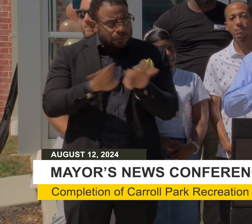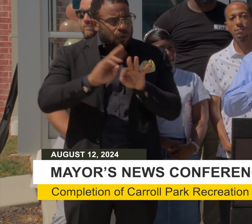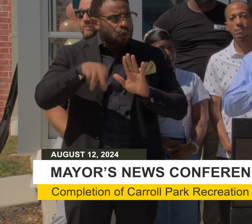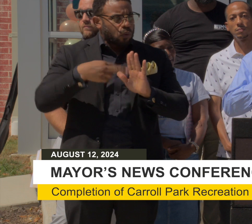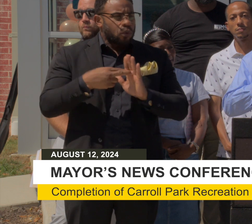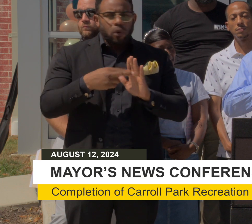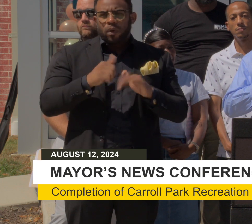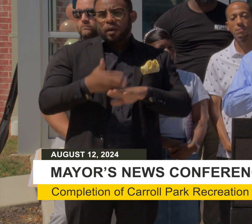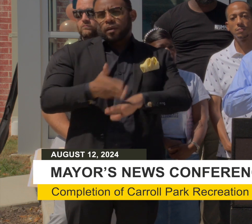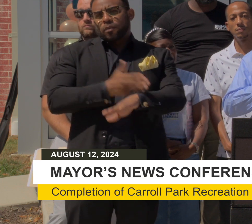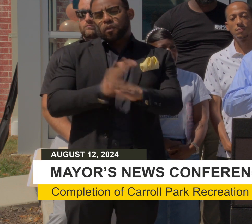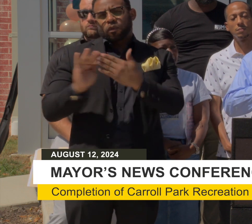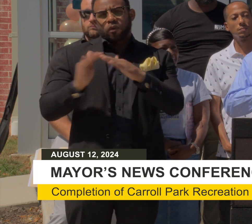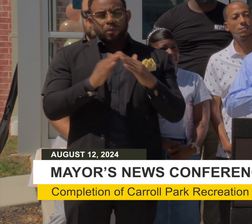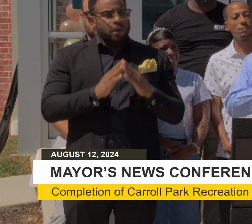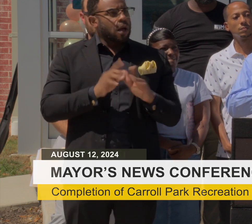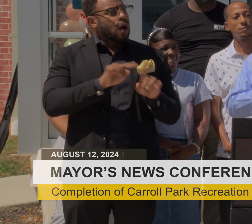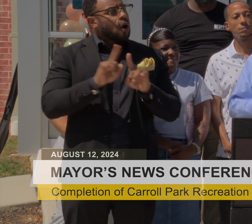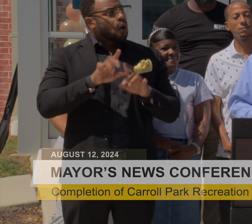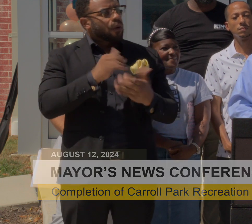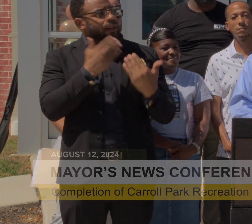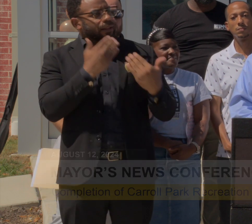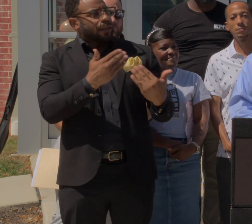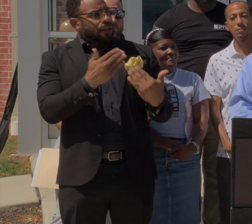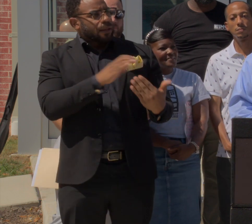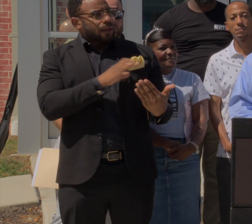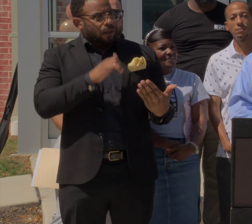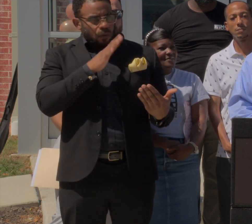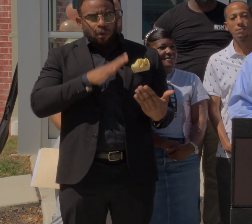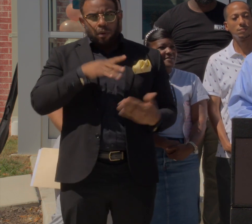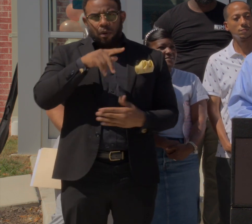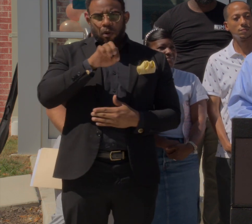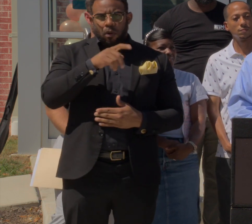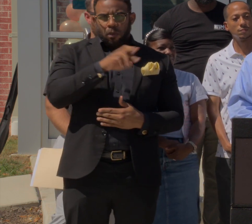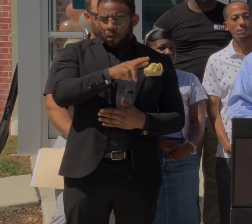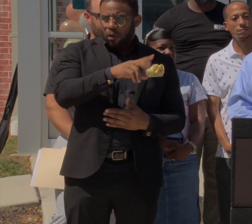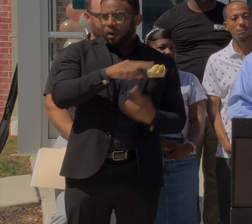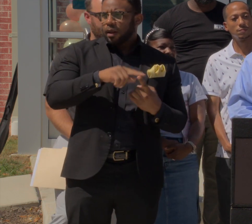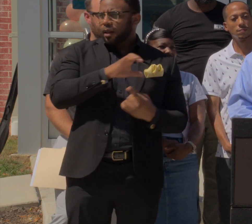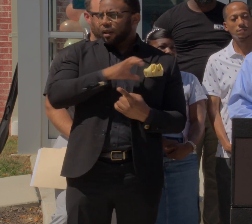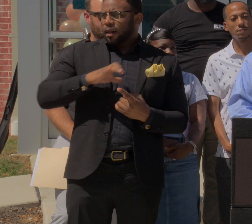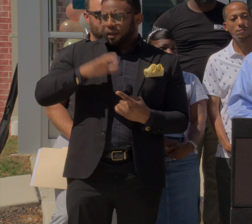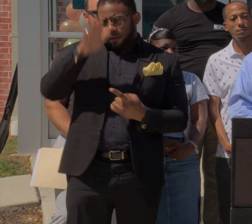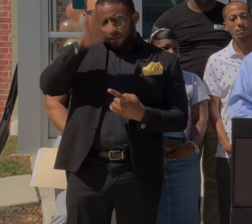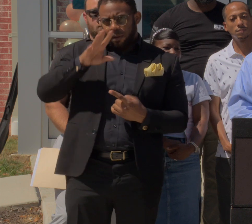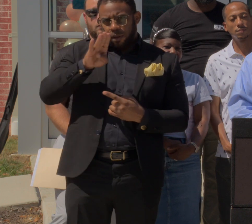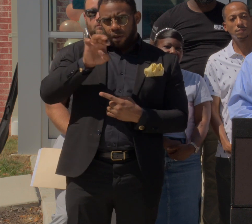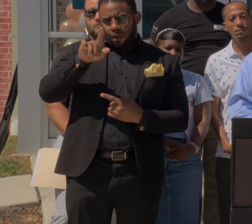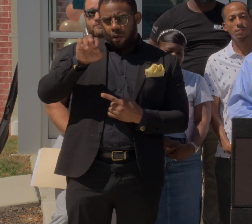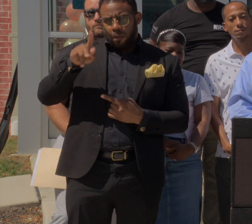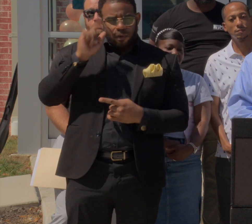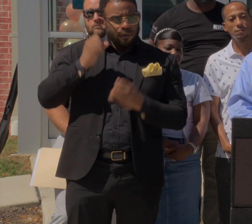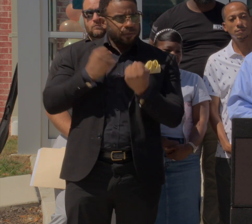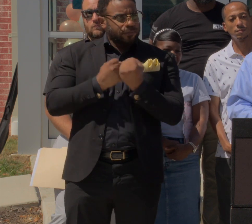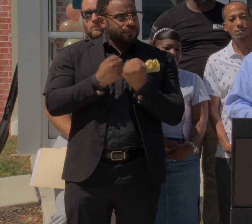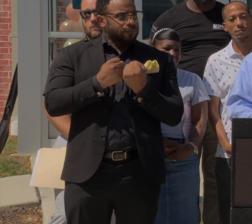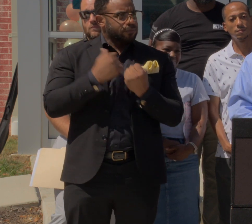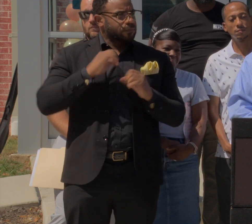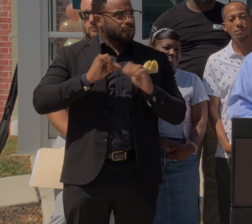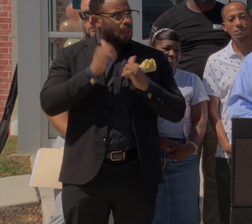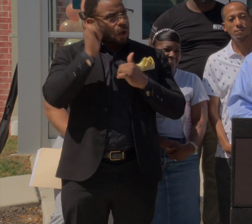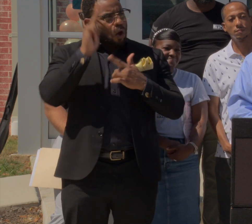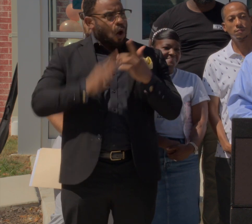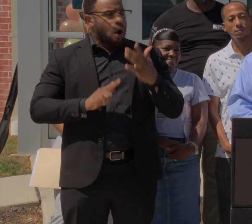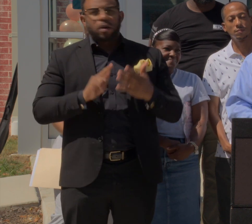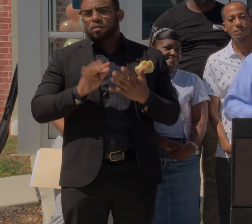vital role in improving communities. I also want to thank Councilwoman Porter and Councilman Bullock for their continued support of our agency and all of our